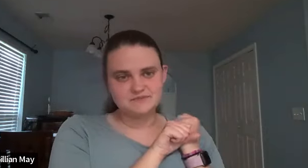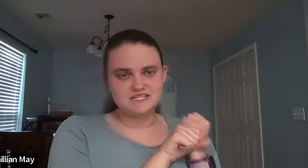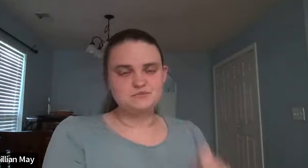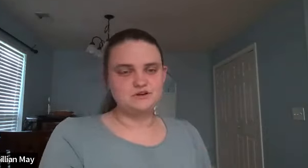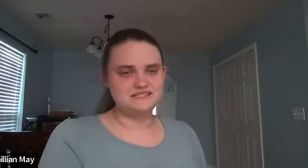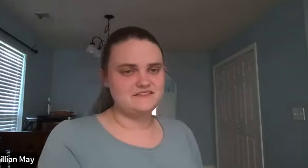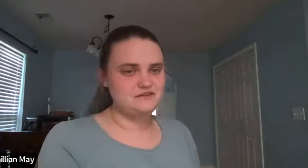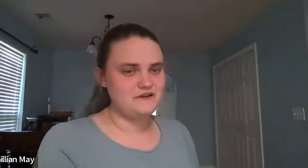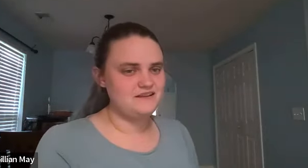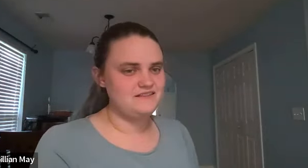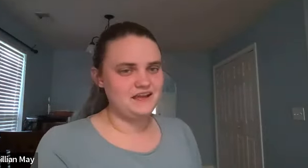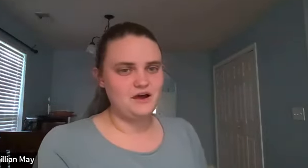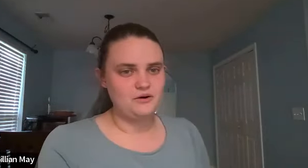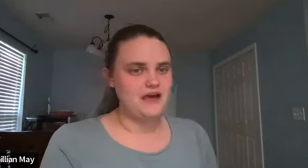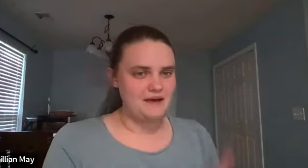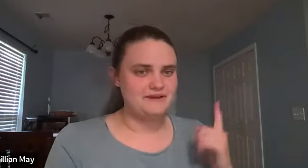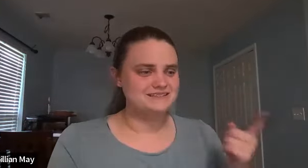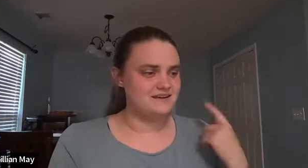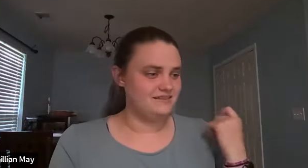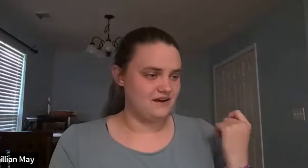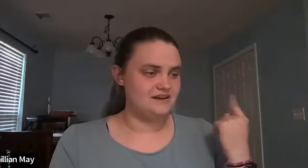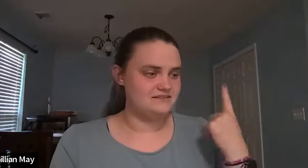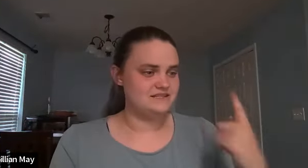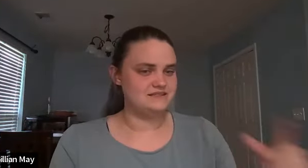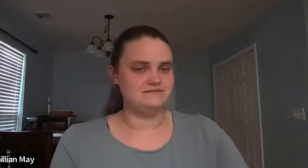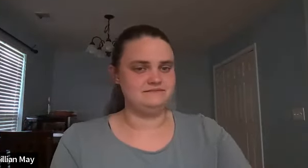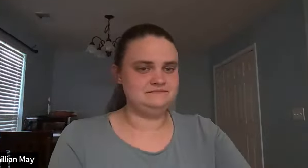of these sports is that they're very like, oh, that makes a lot of sense.